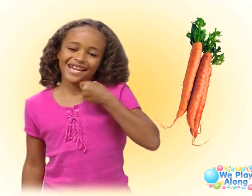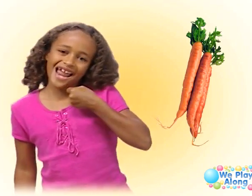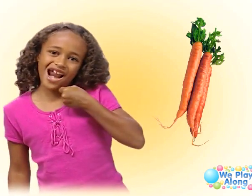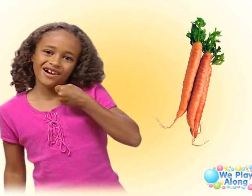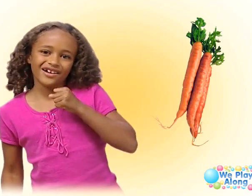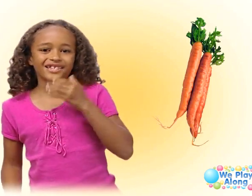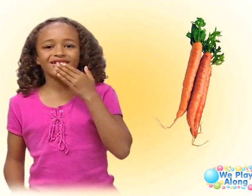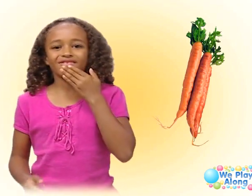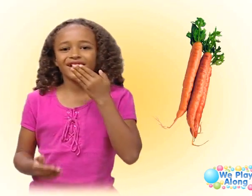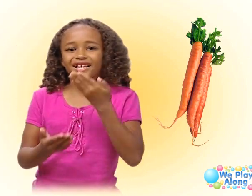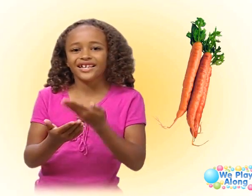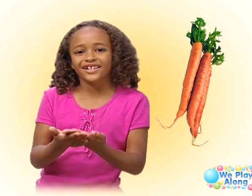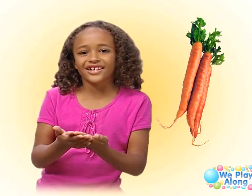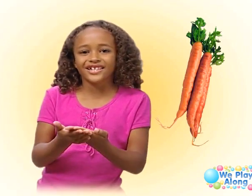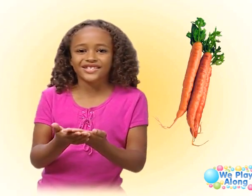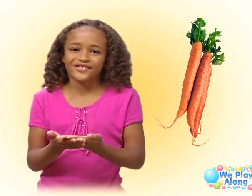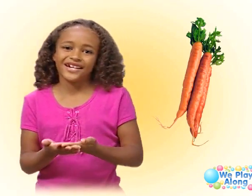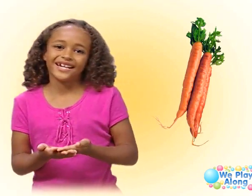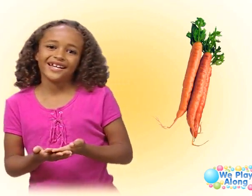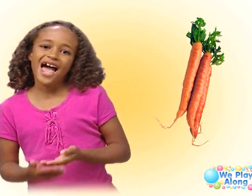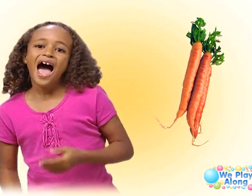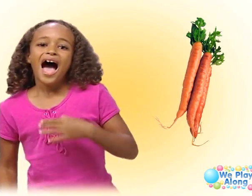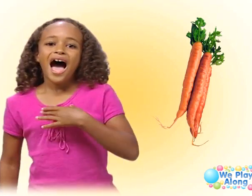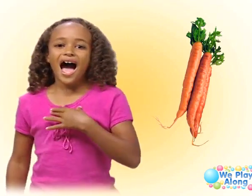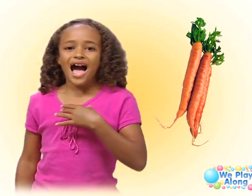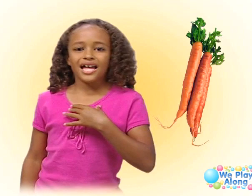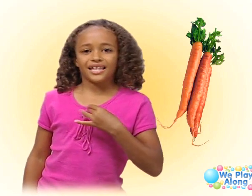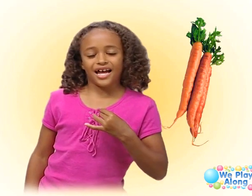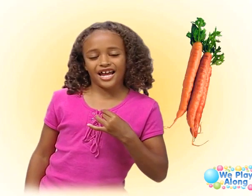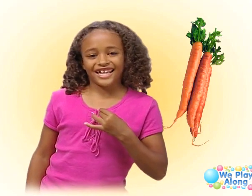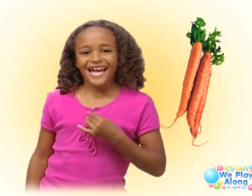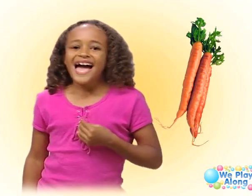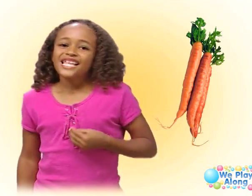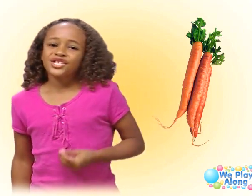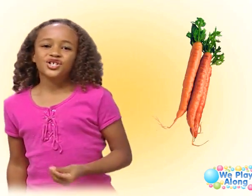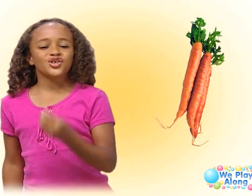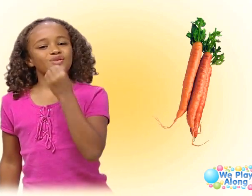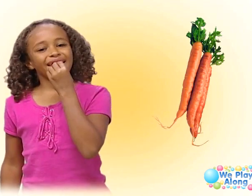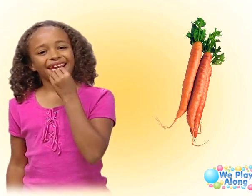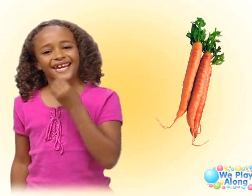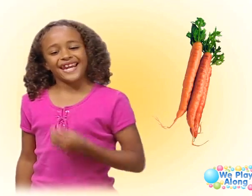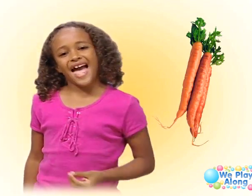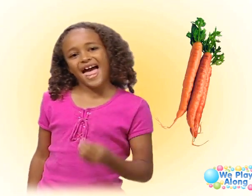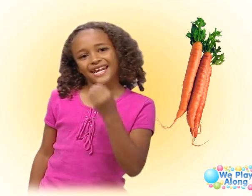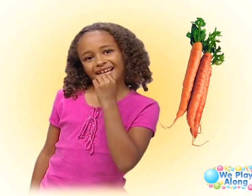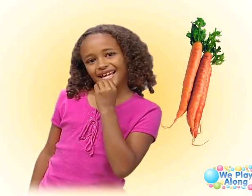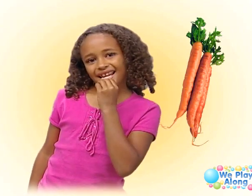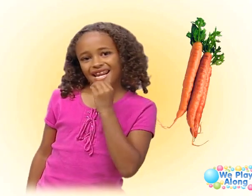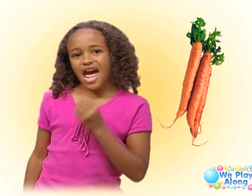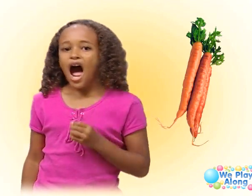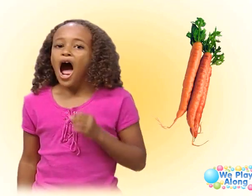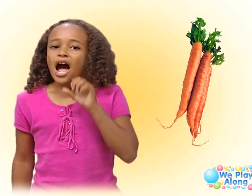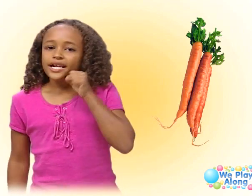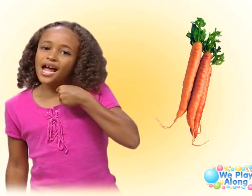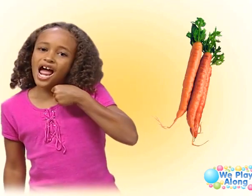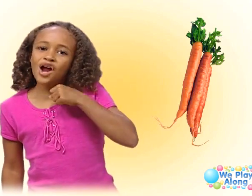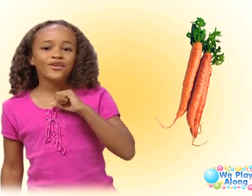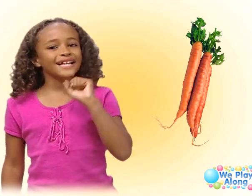carrots, a really good treat. I like to eat and eat. Carrots,